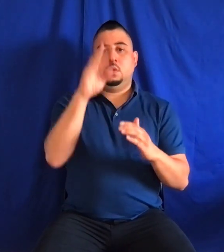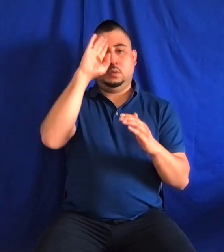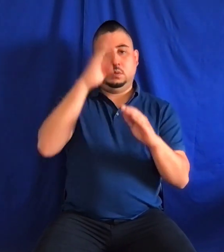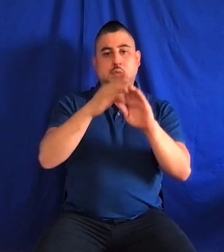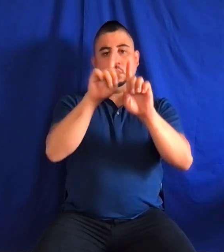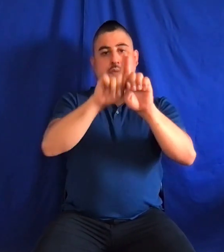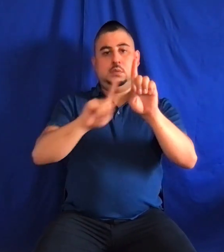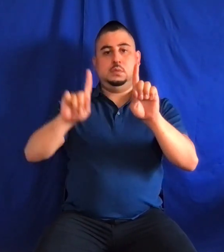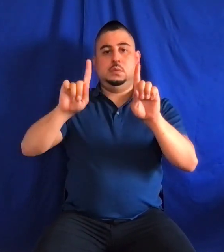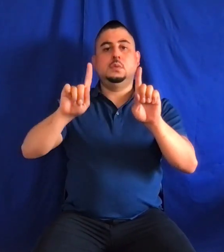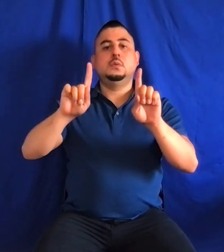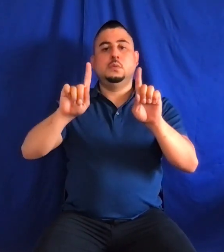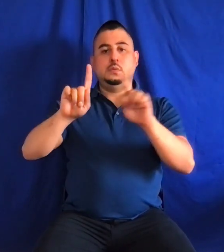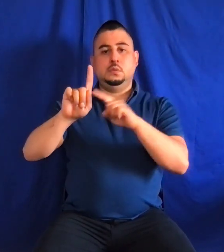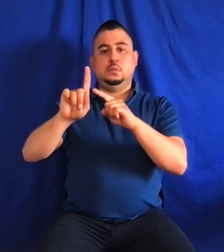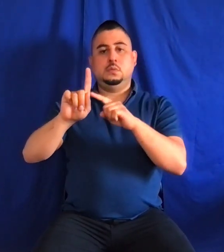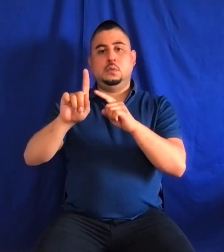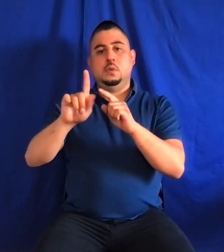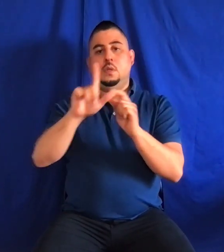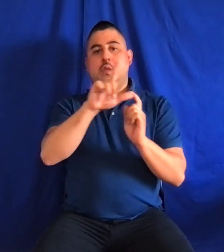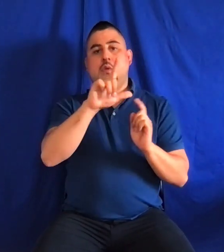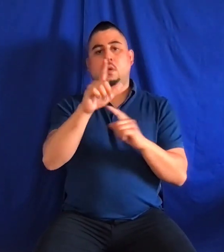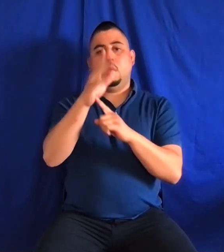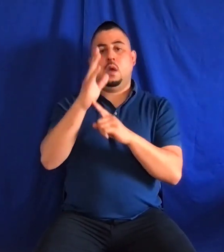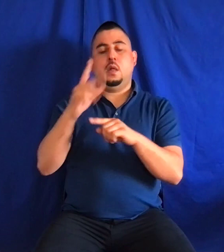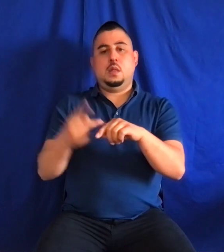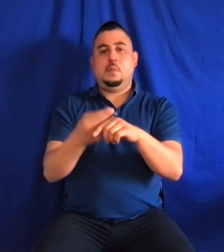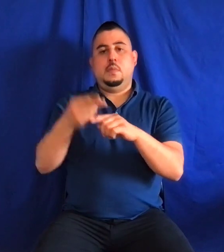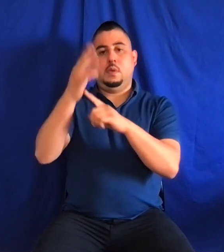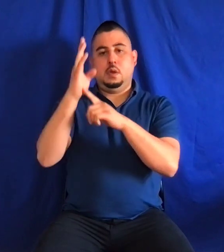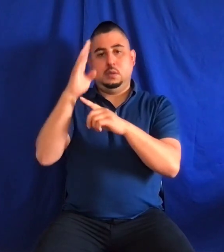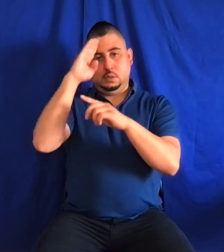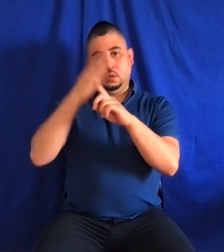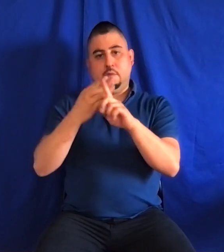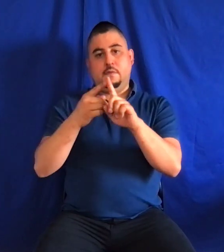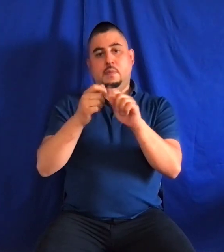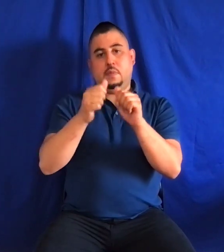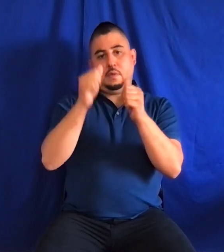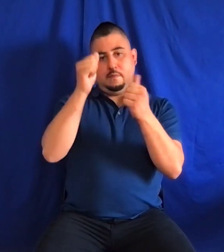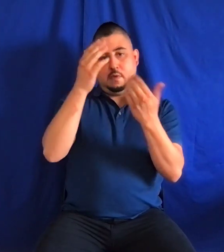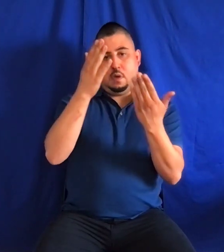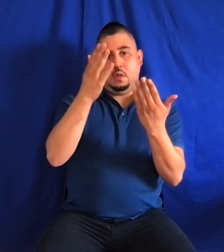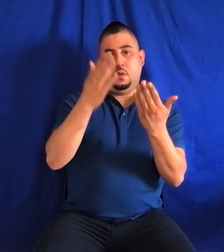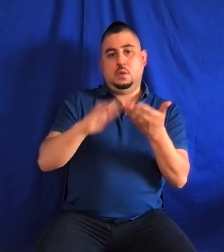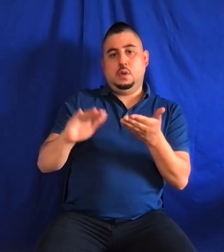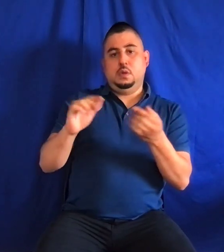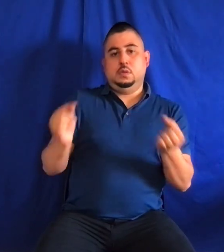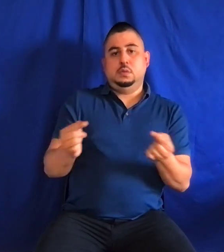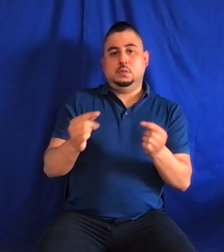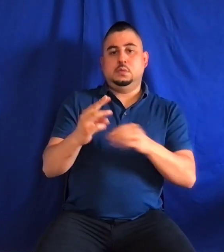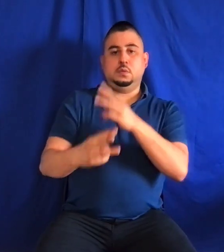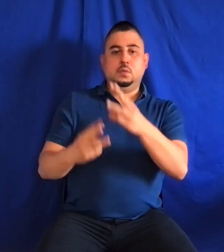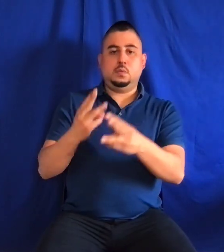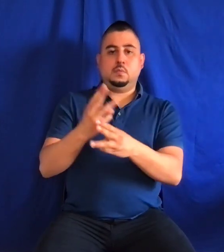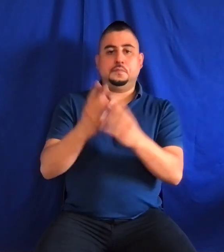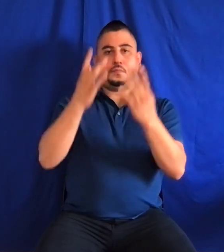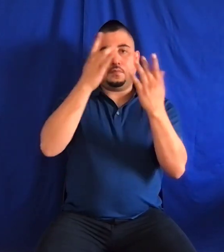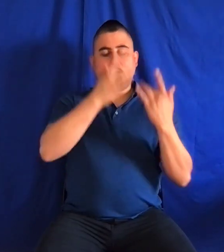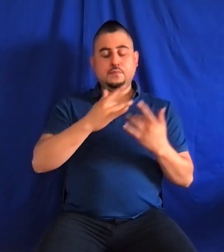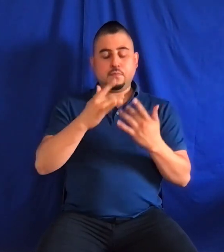begotten Son, Lord God, Lamb of God, Son of the Father, you take away the sins of the world, have